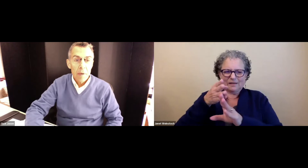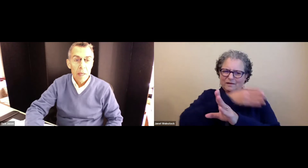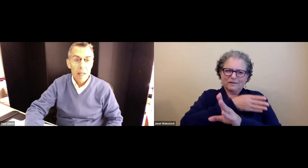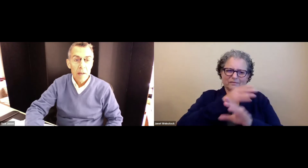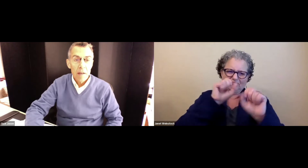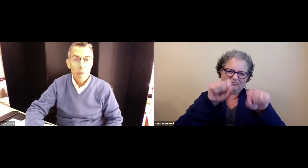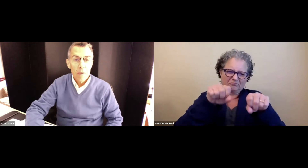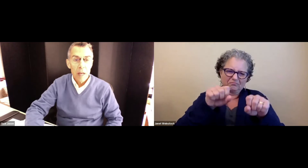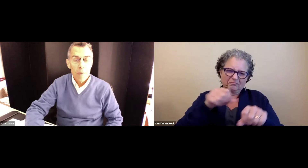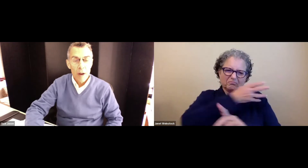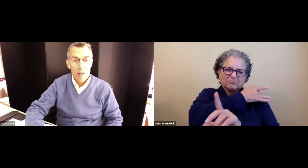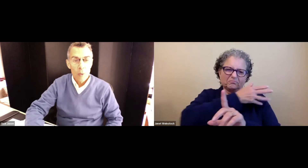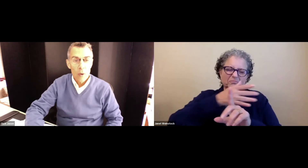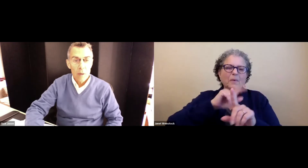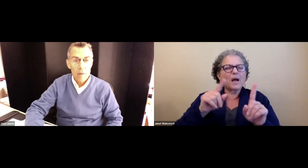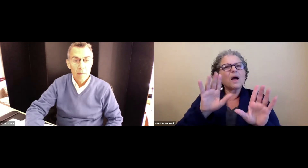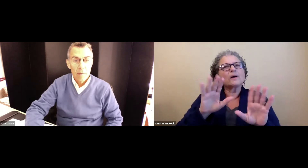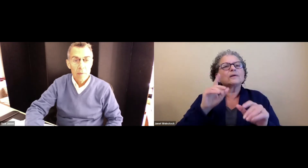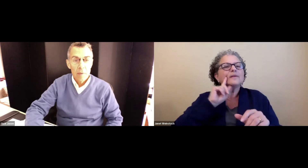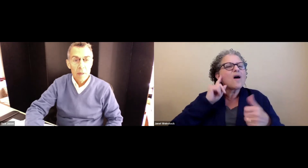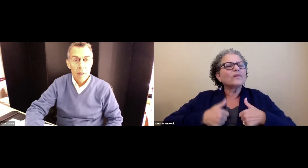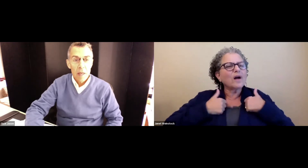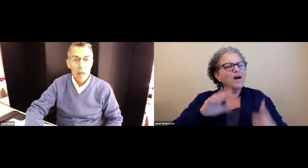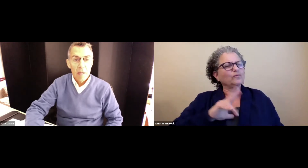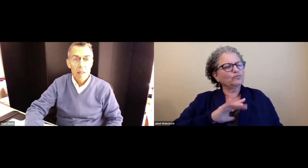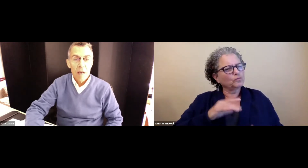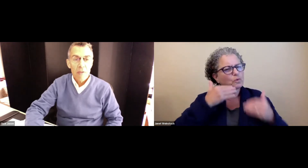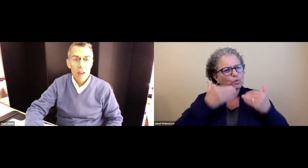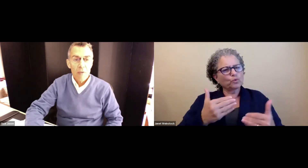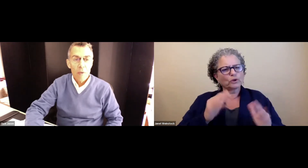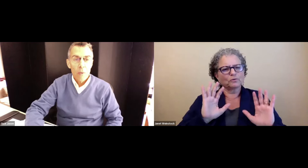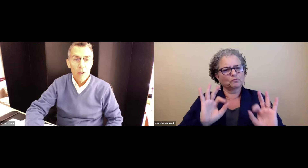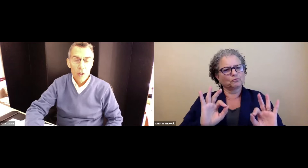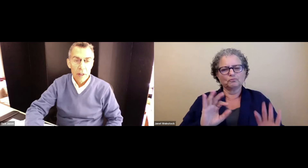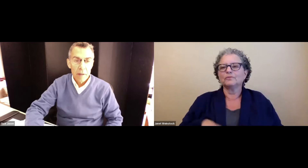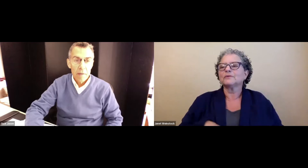in Vienna prior to the war, deaf life was good.